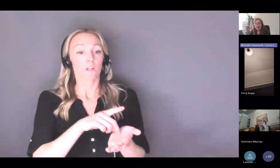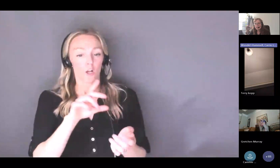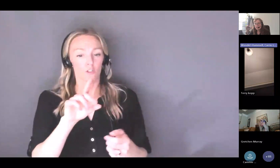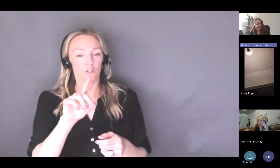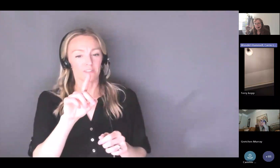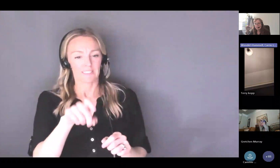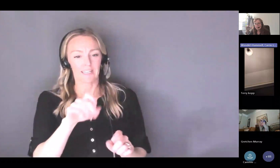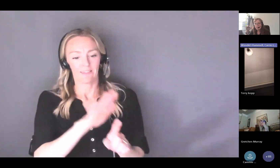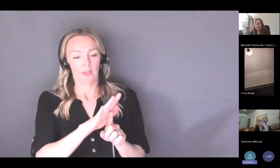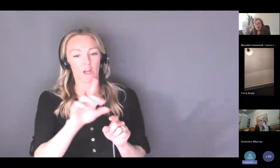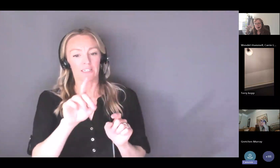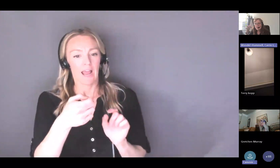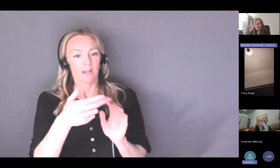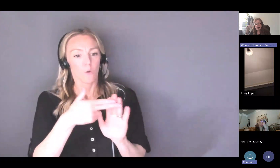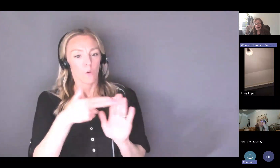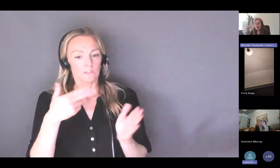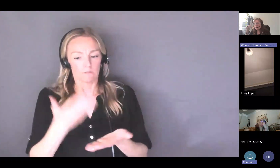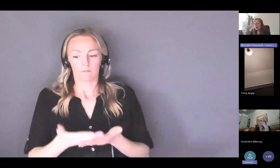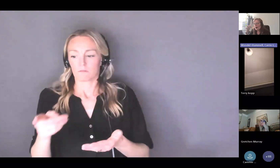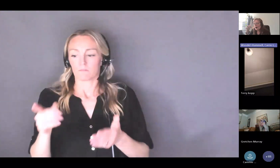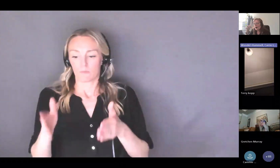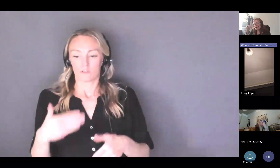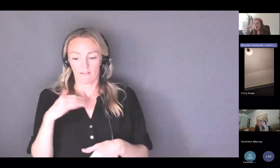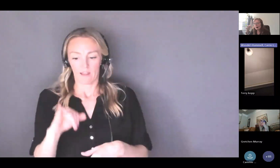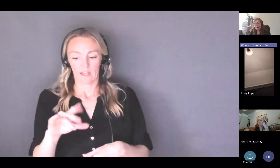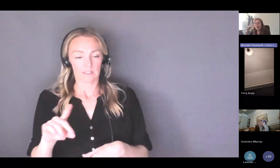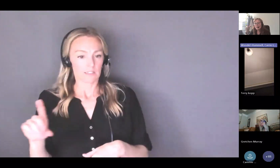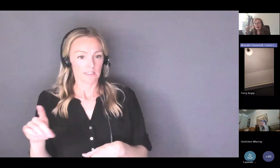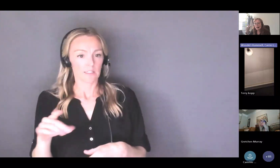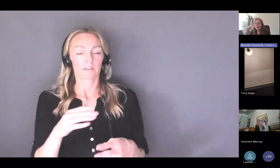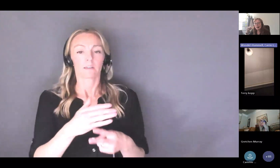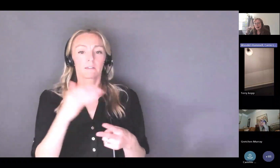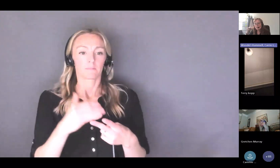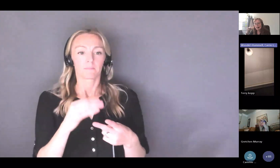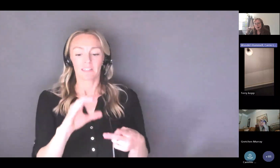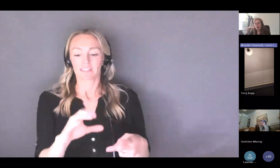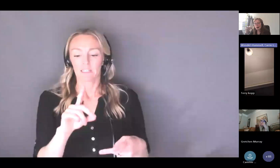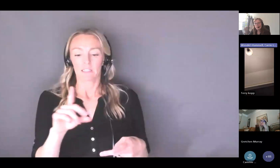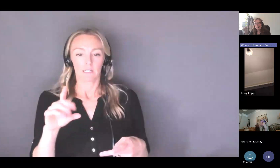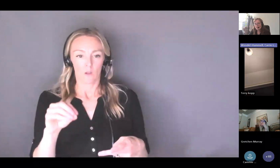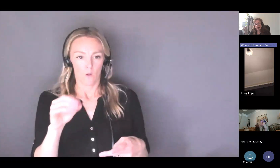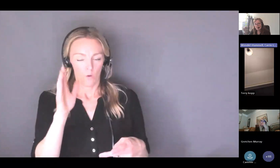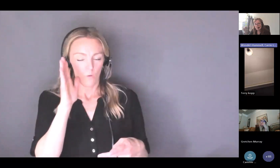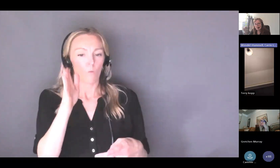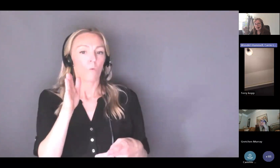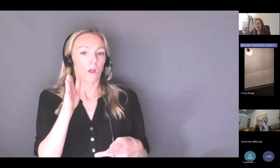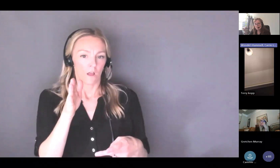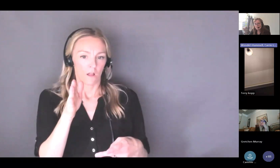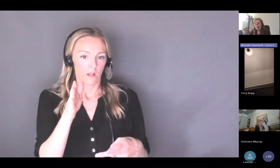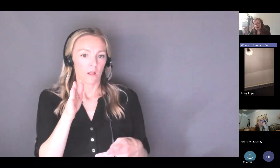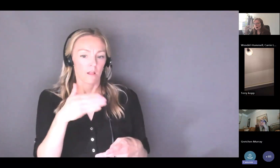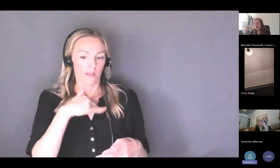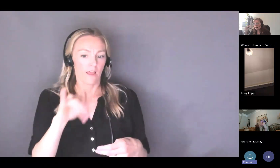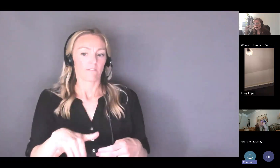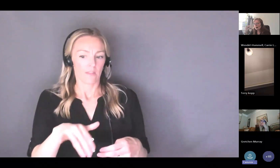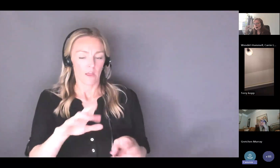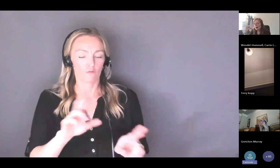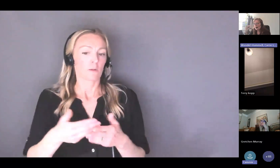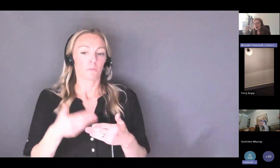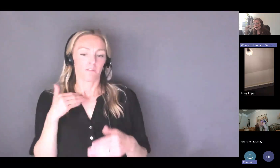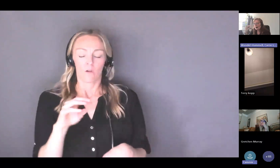has an IDD. Got you. Okay. Yep. And so the CDDO will collect that before you even get the MFEI. Got